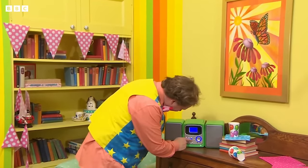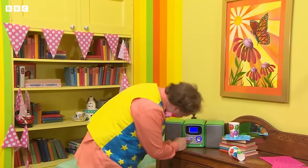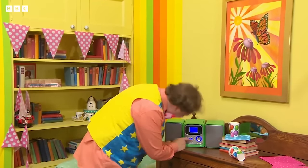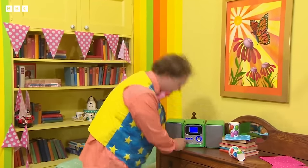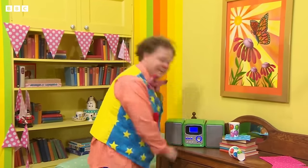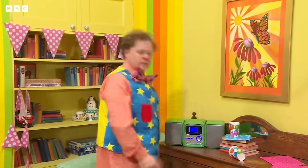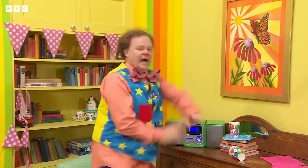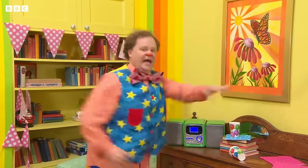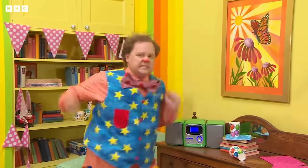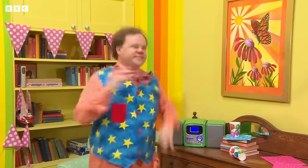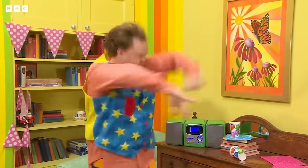Ta-da!